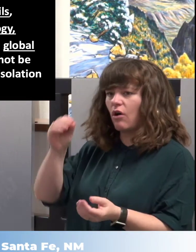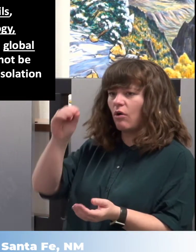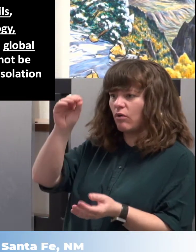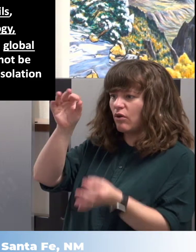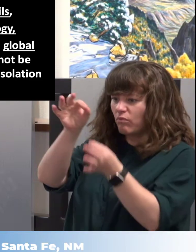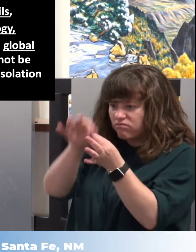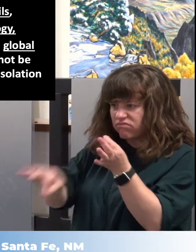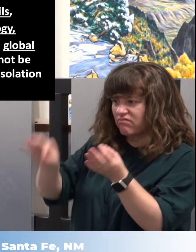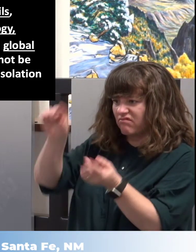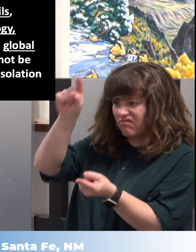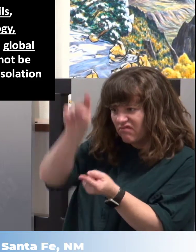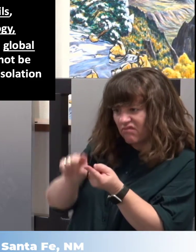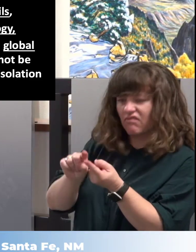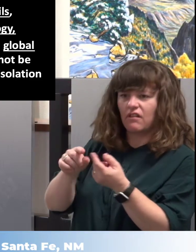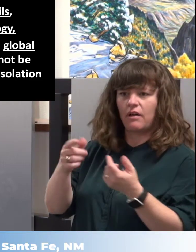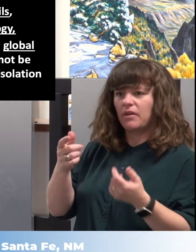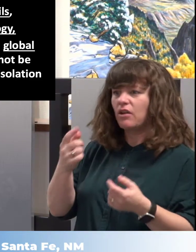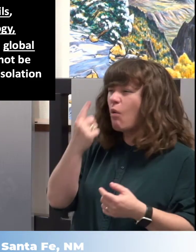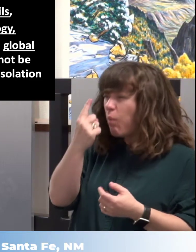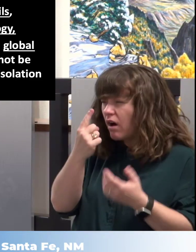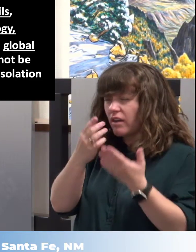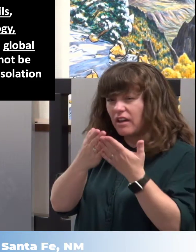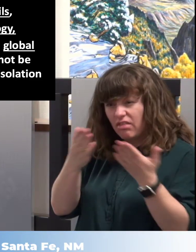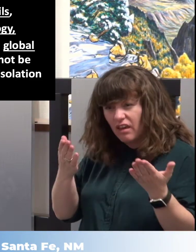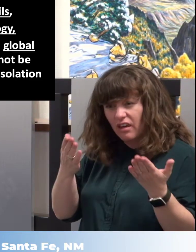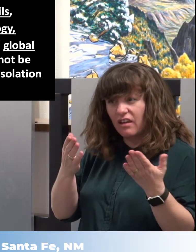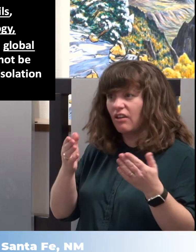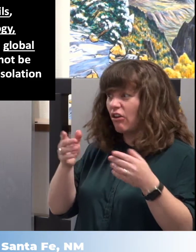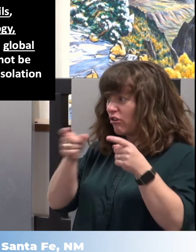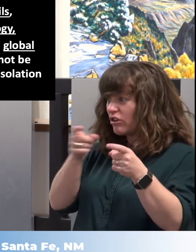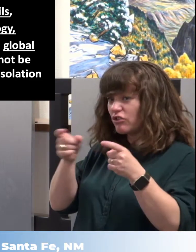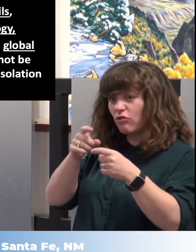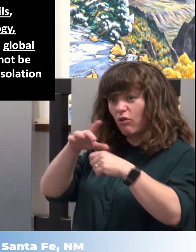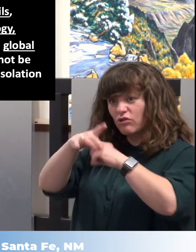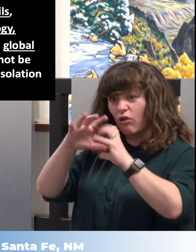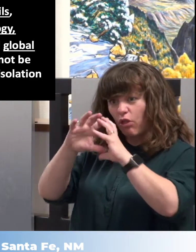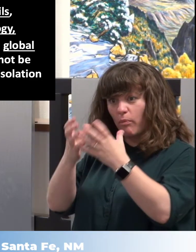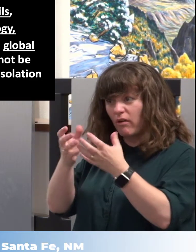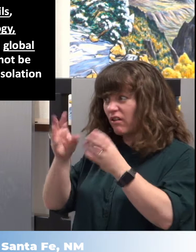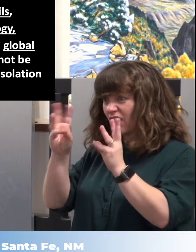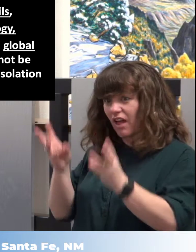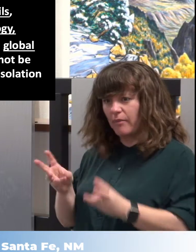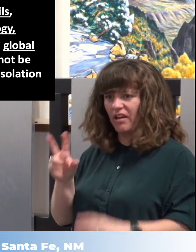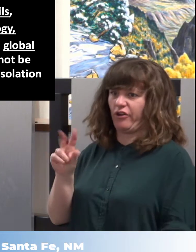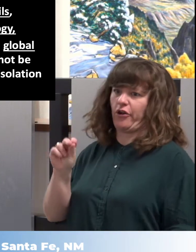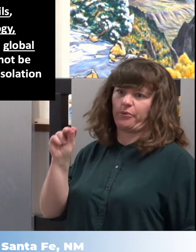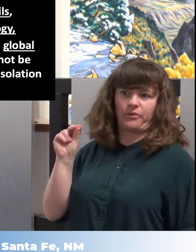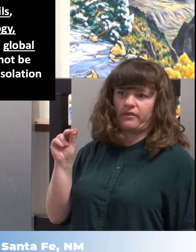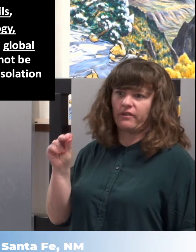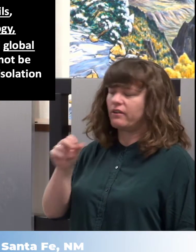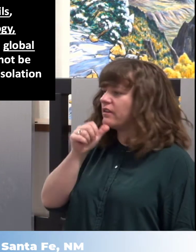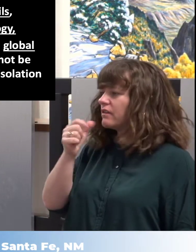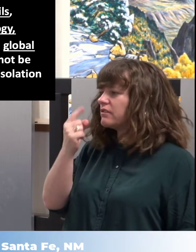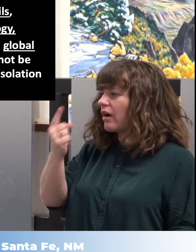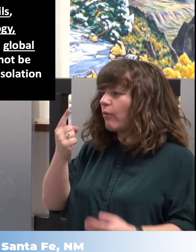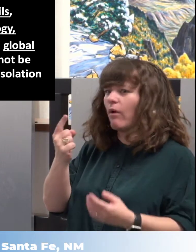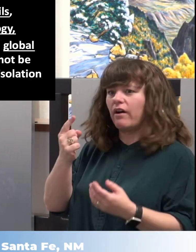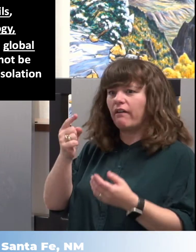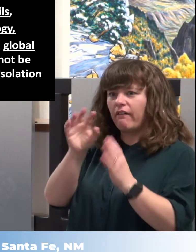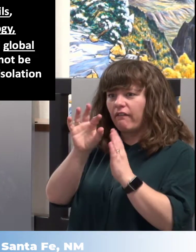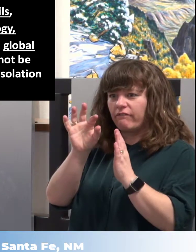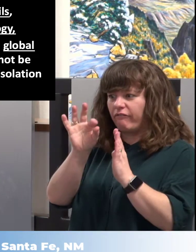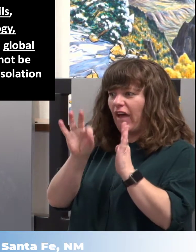single factor. Do you think one single factor controls global climate? There is not one single factor that controls anything,